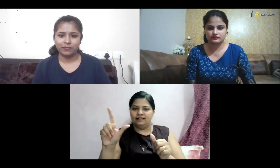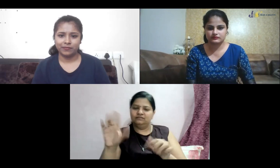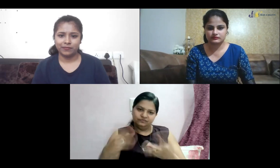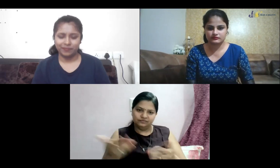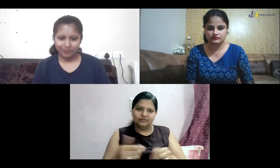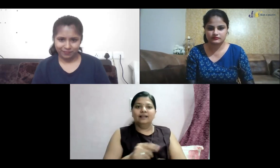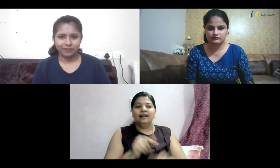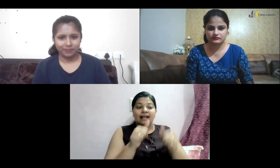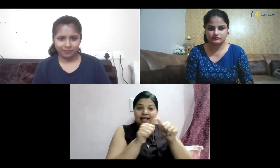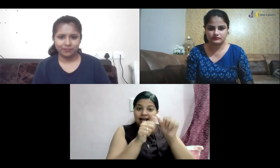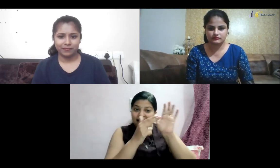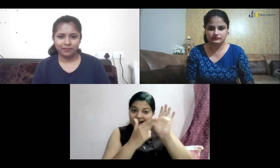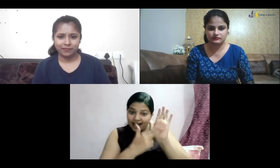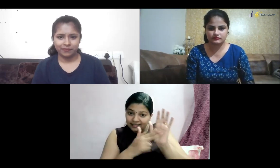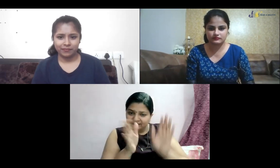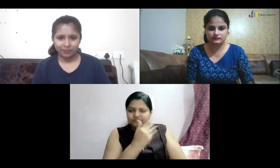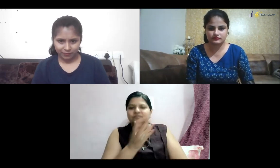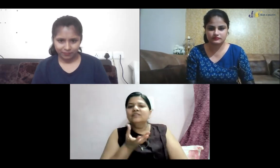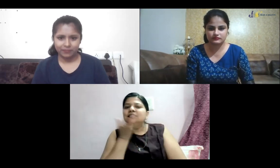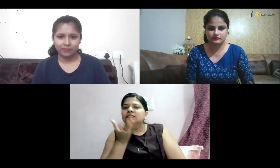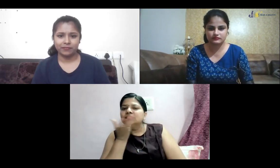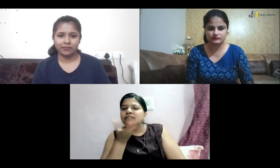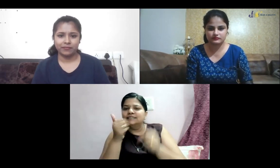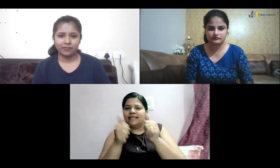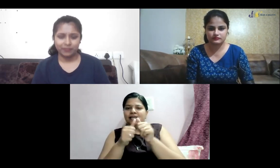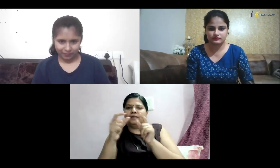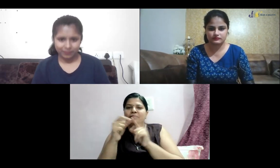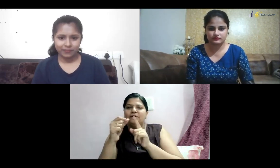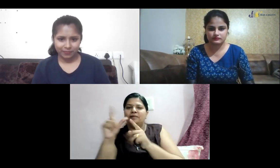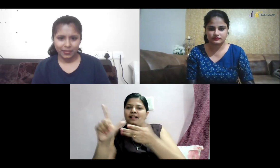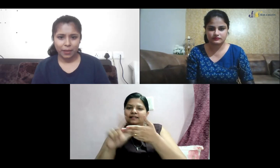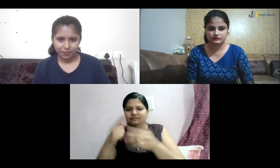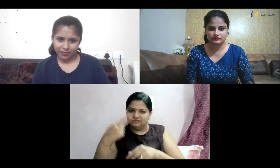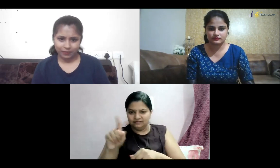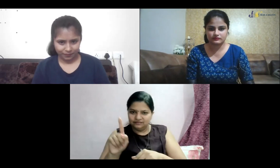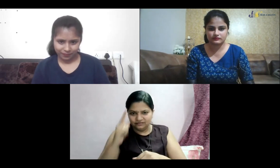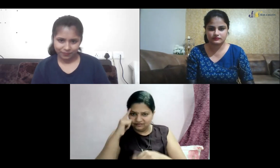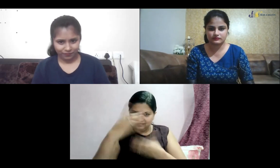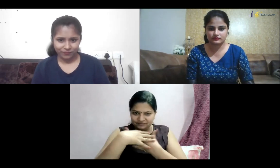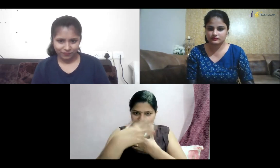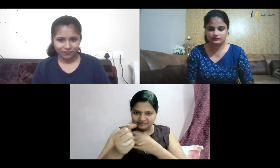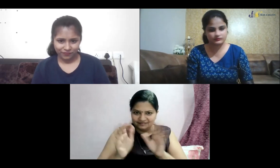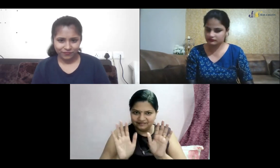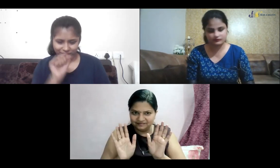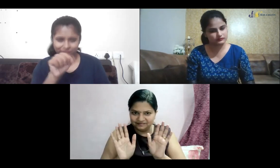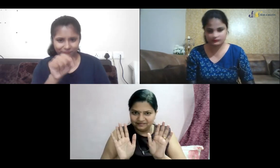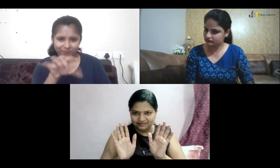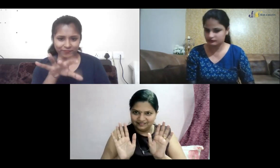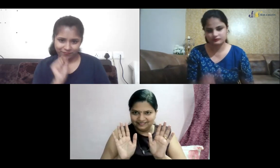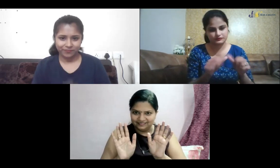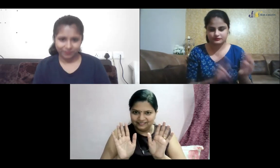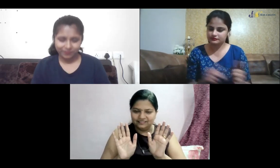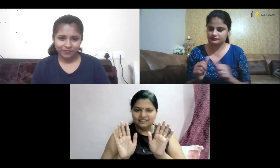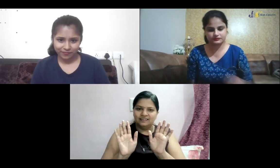B means ball, right? A means A for apple and apple.